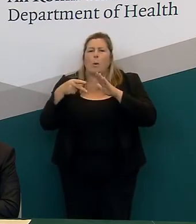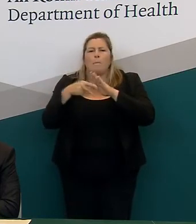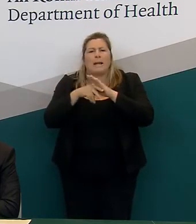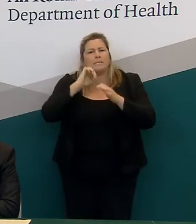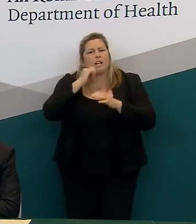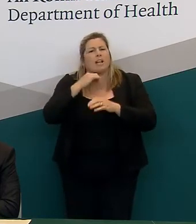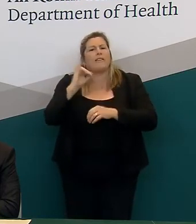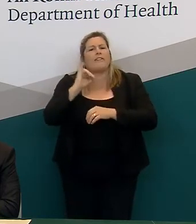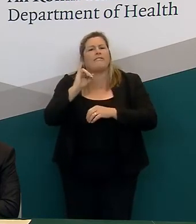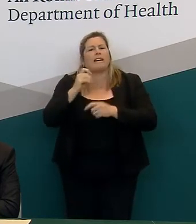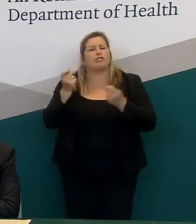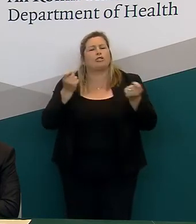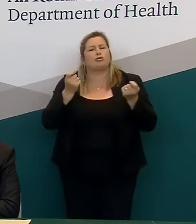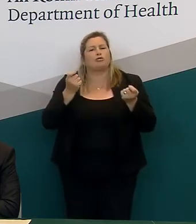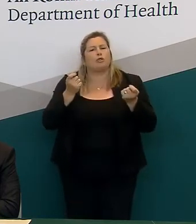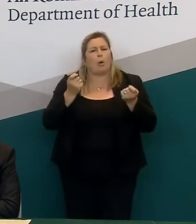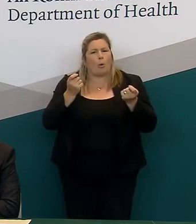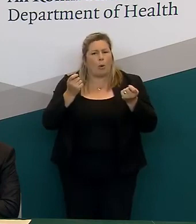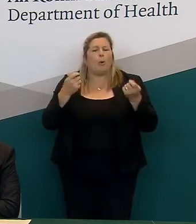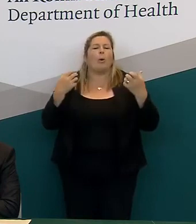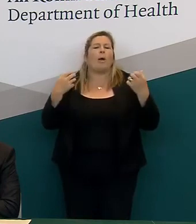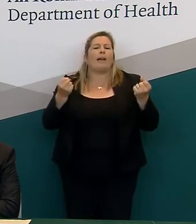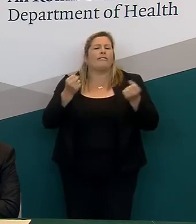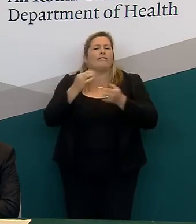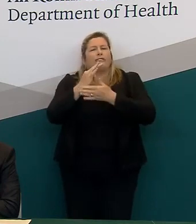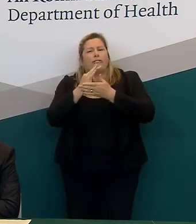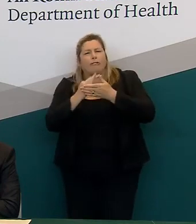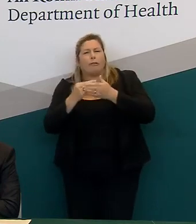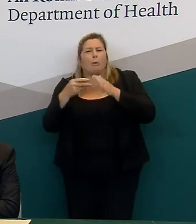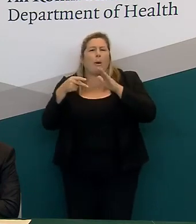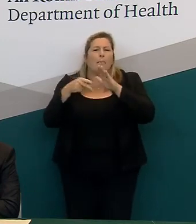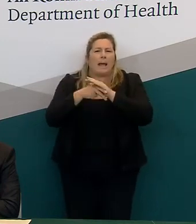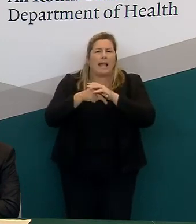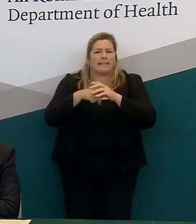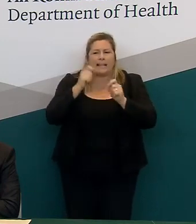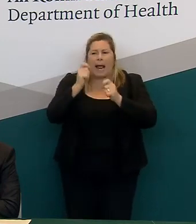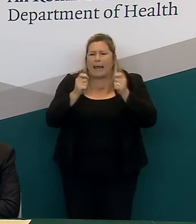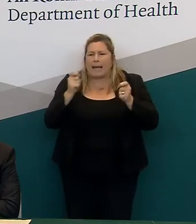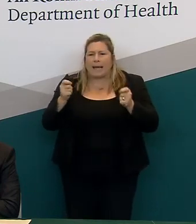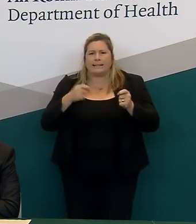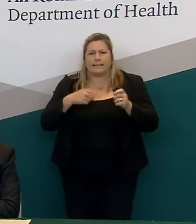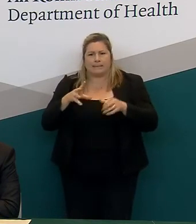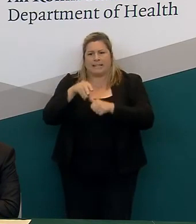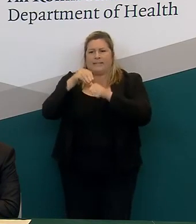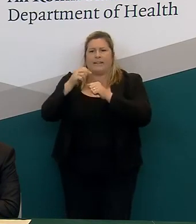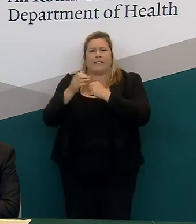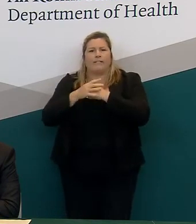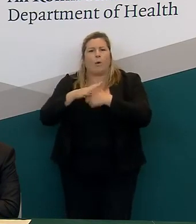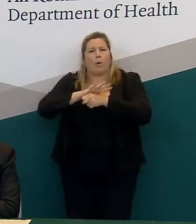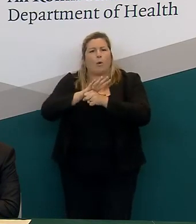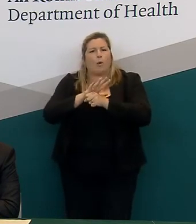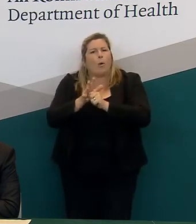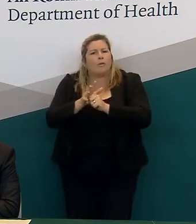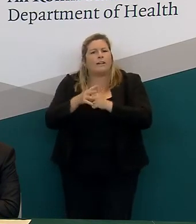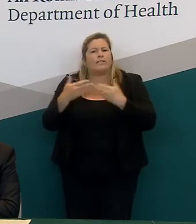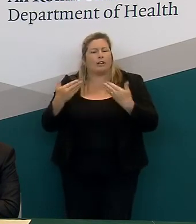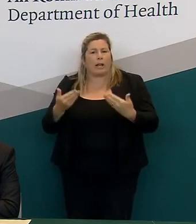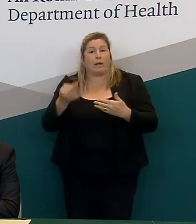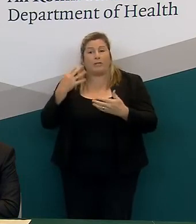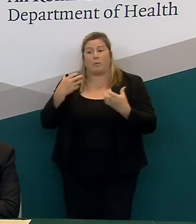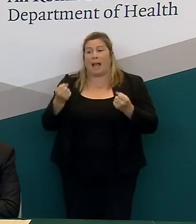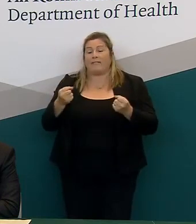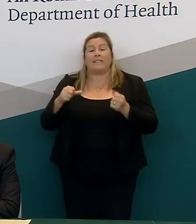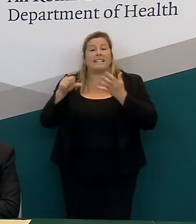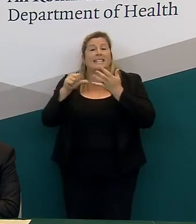control. There are fewer beds allocated to COVID right now. And if we have a six-bed